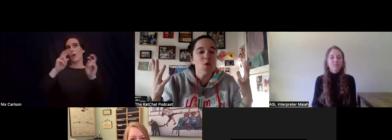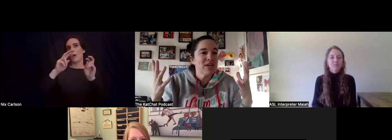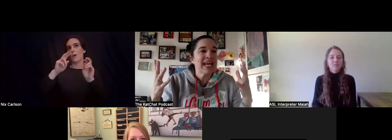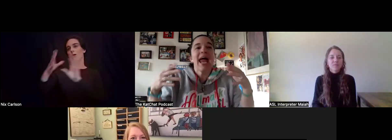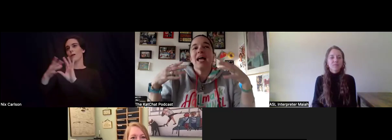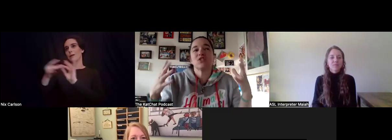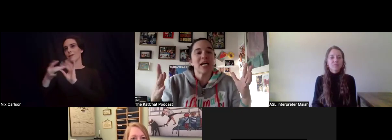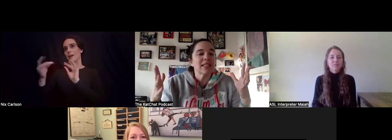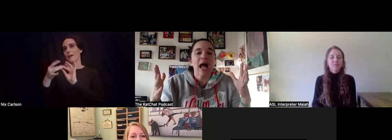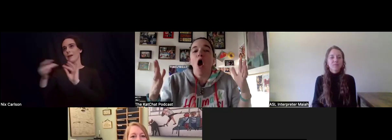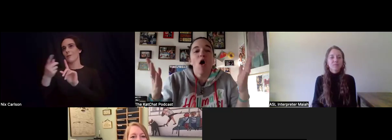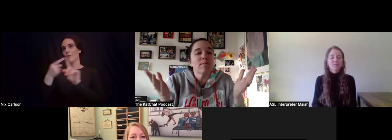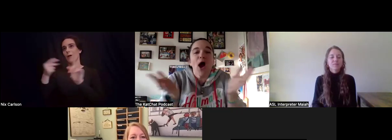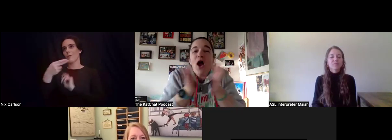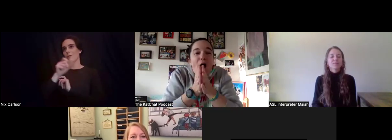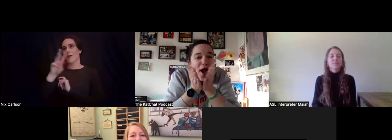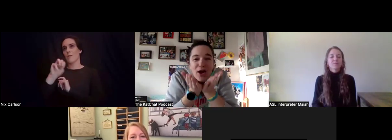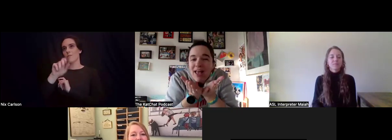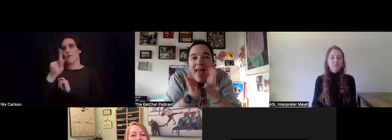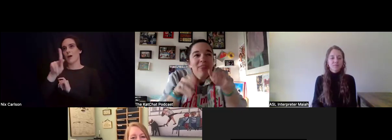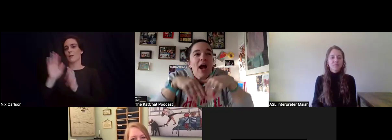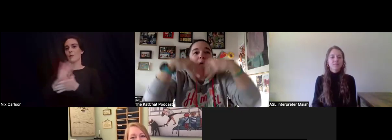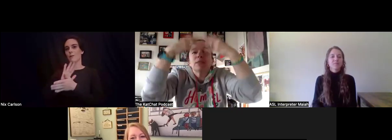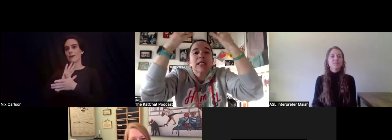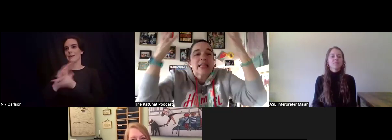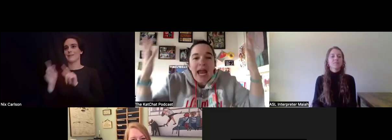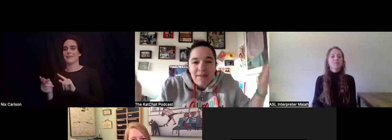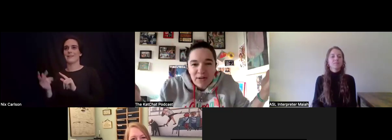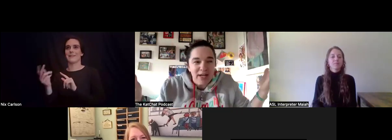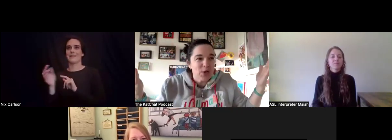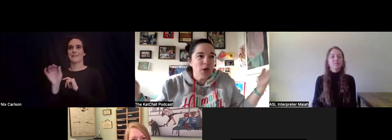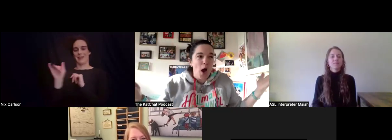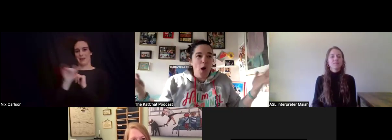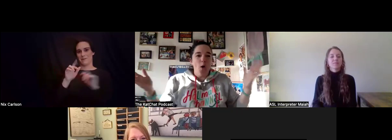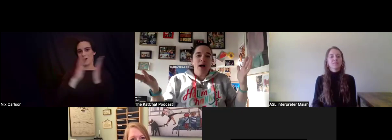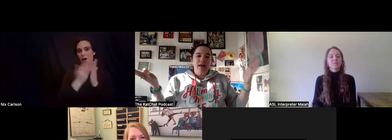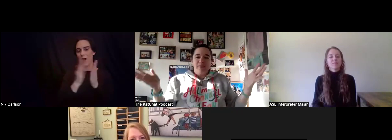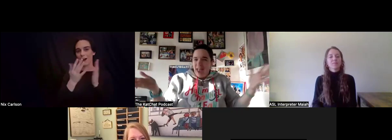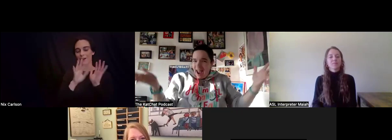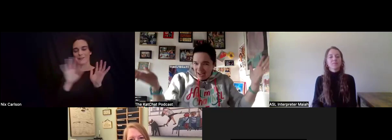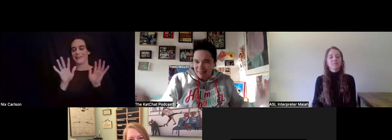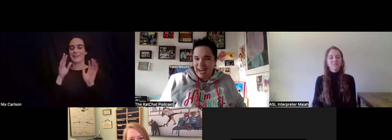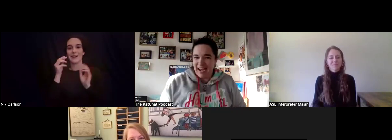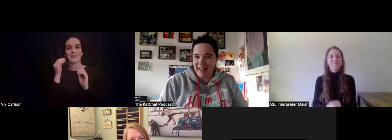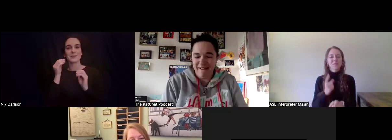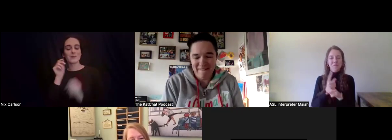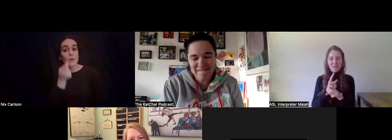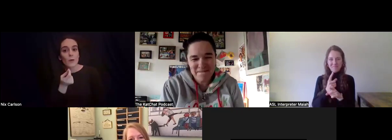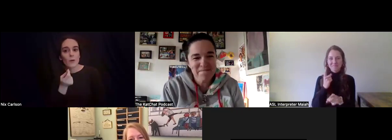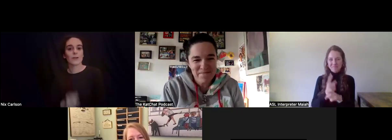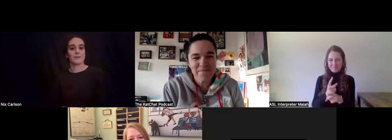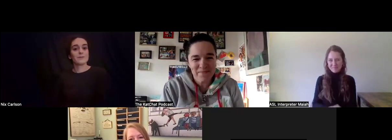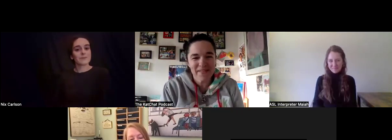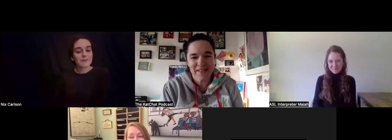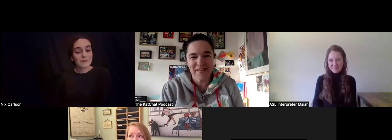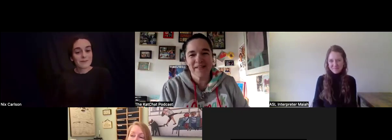Hallmark movie and just like a Hallmark card that comes to Right. life, you know? Right. That kind of thing. I